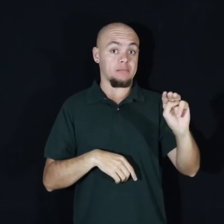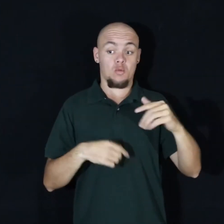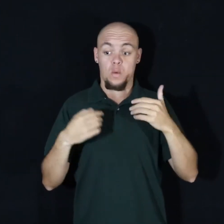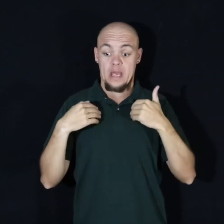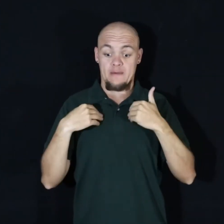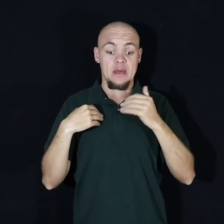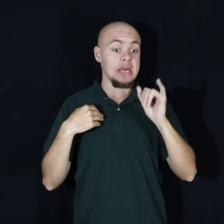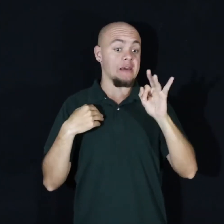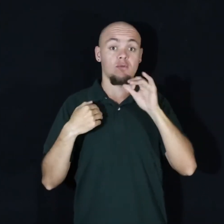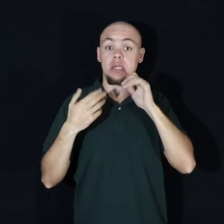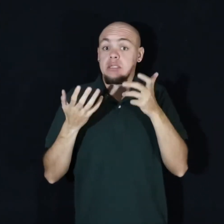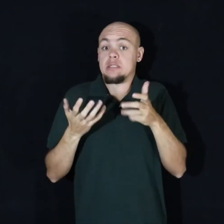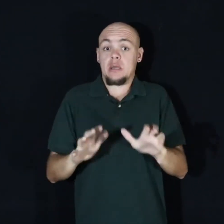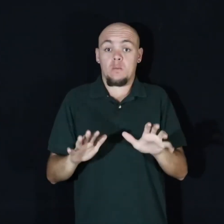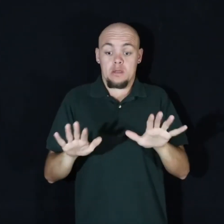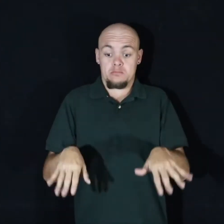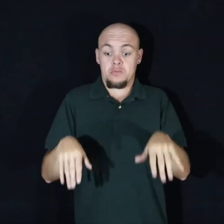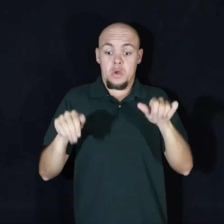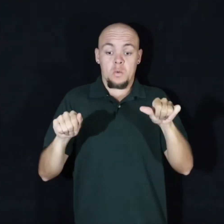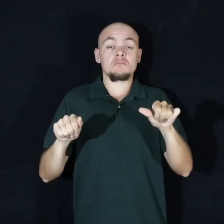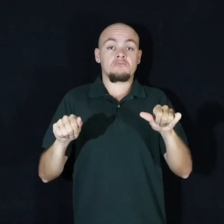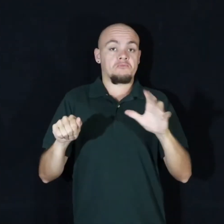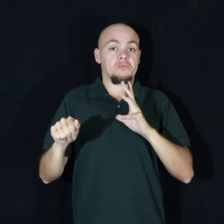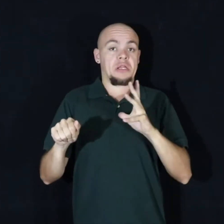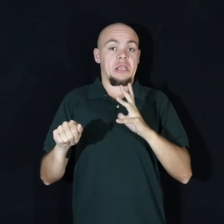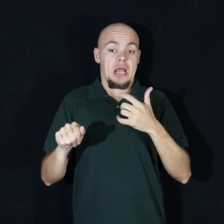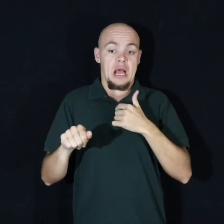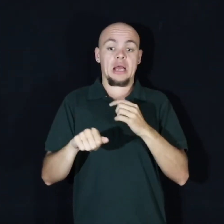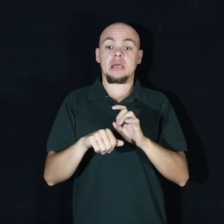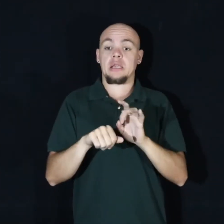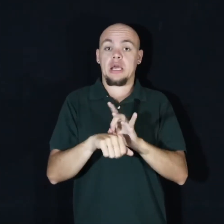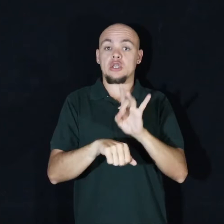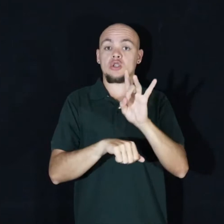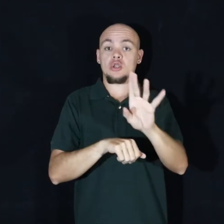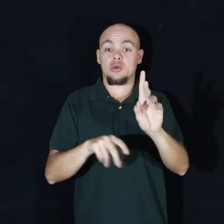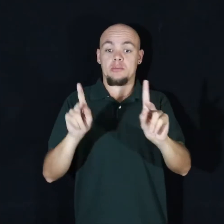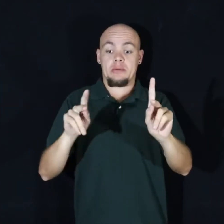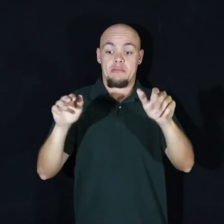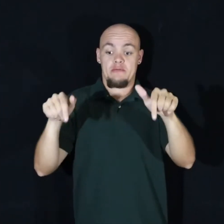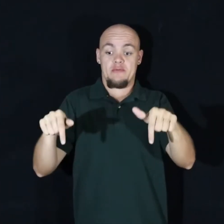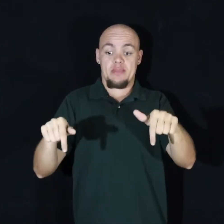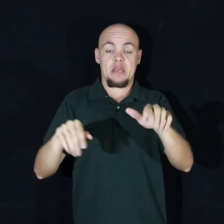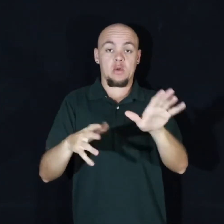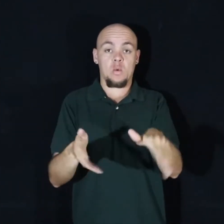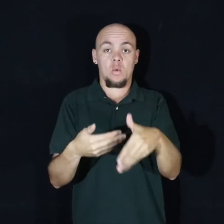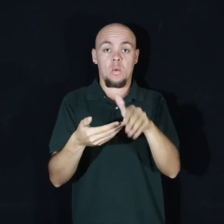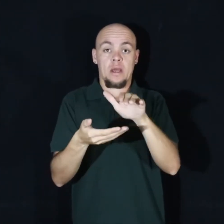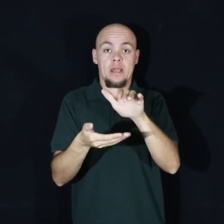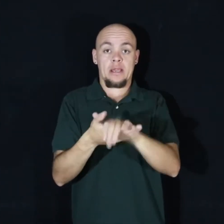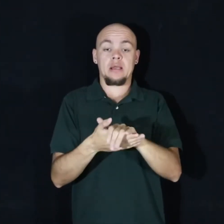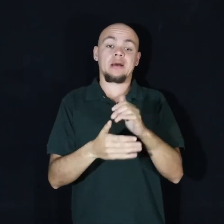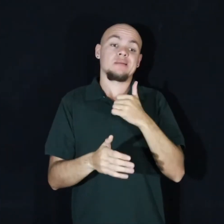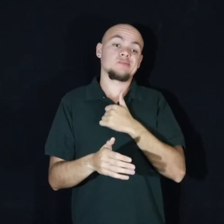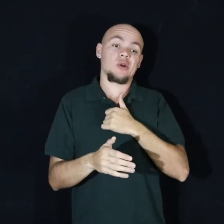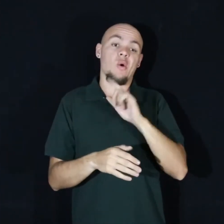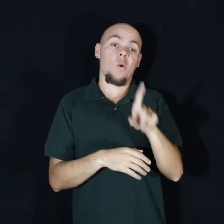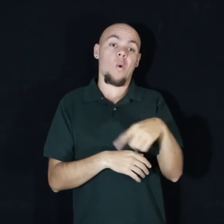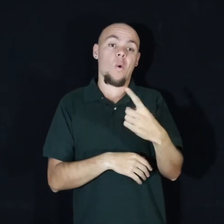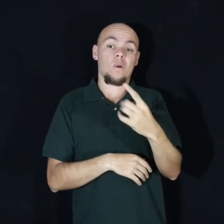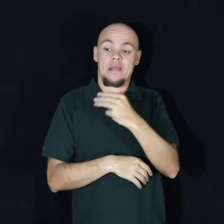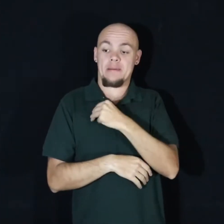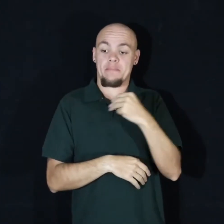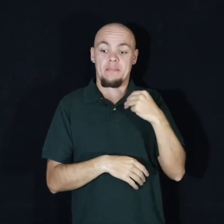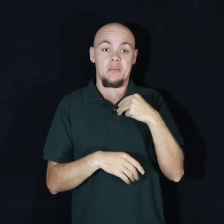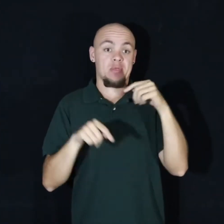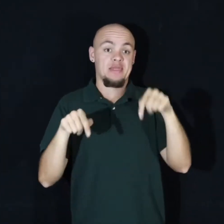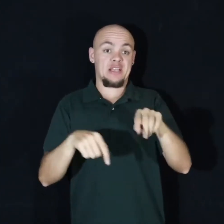Ministry, we have a space. If we didn't want to hold weddings here, we can say no weddings here. I could exclude people from holding weddings here. I